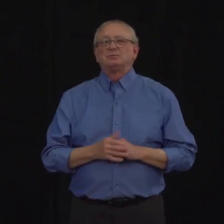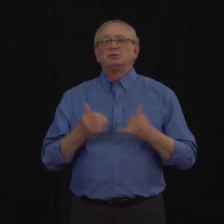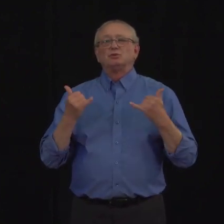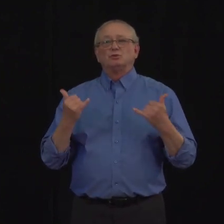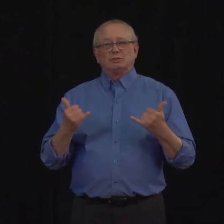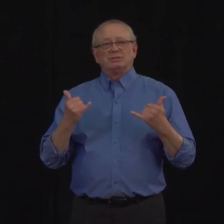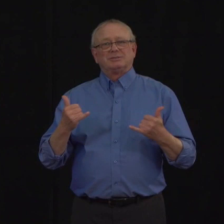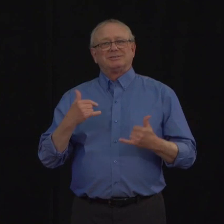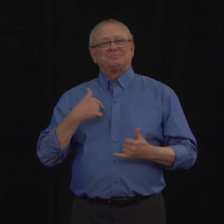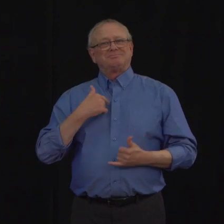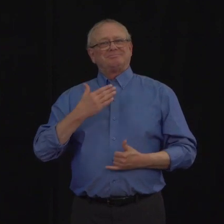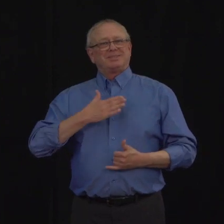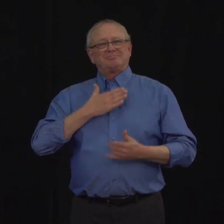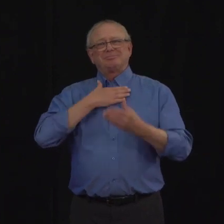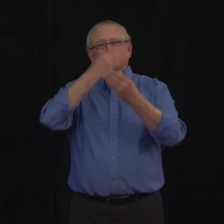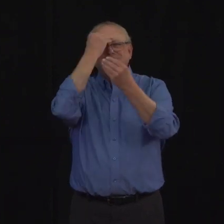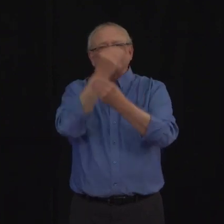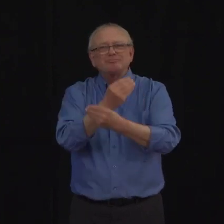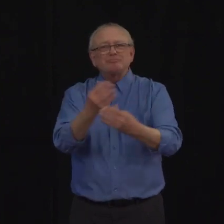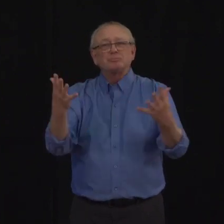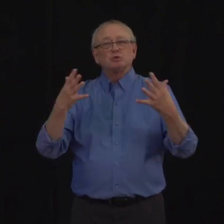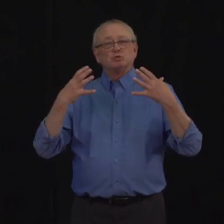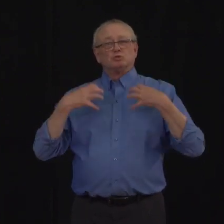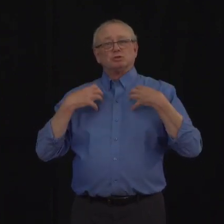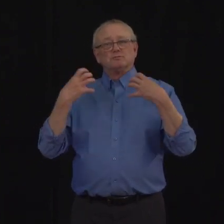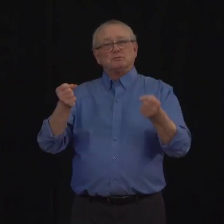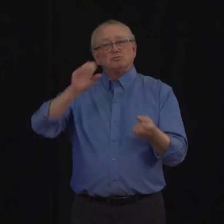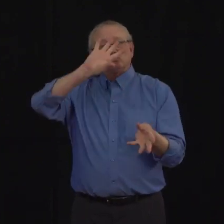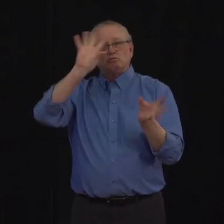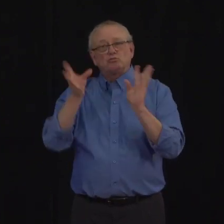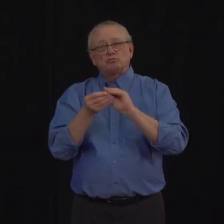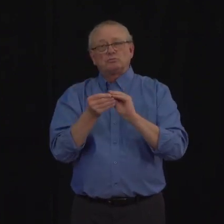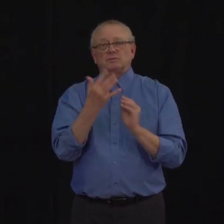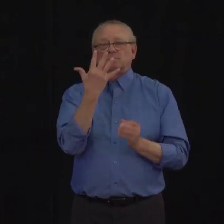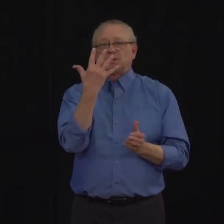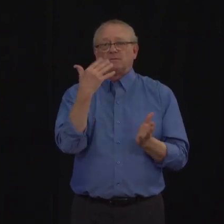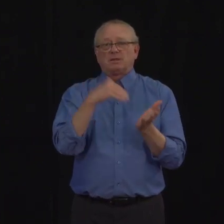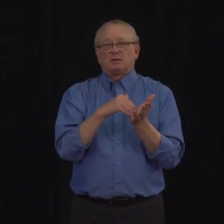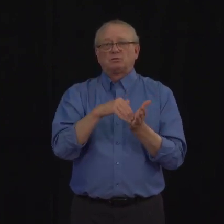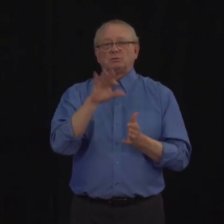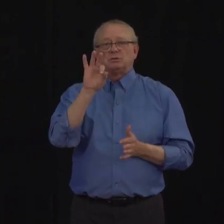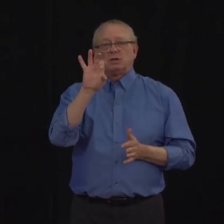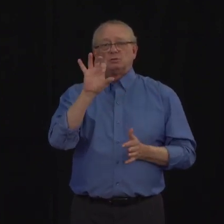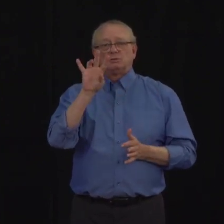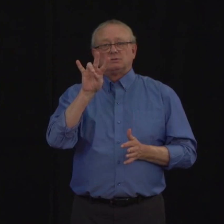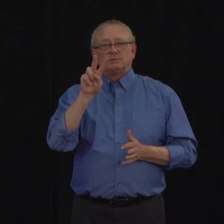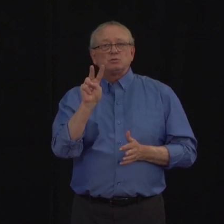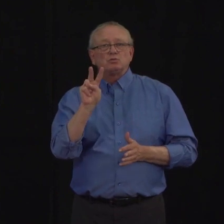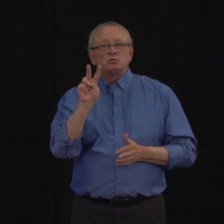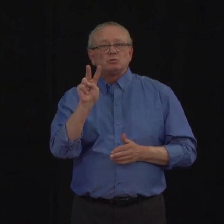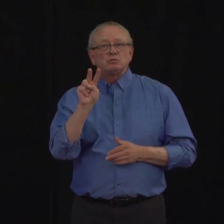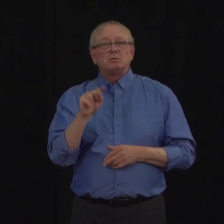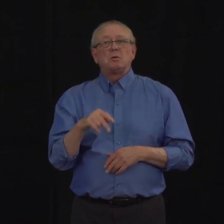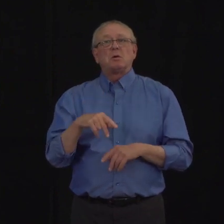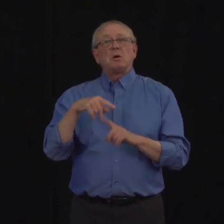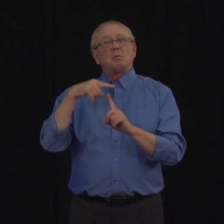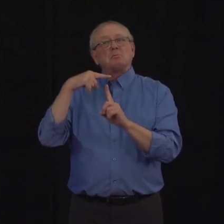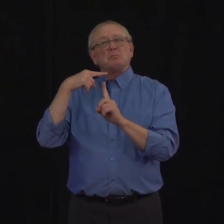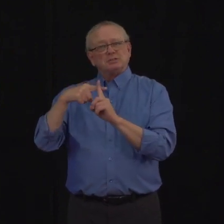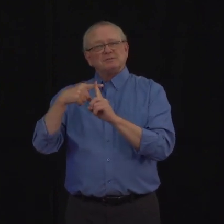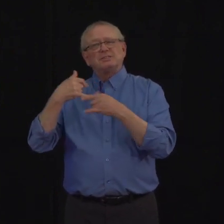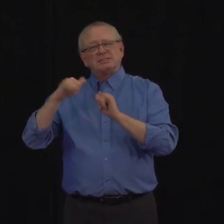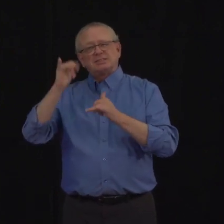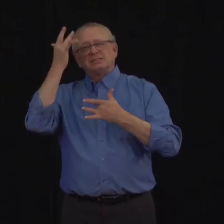5,979 Albertans have recovered from COVID-19, leaving 762 active cases in the province.